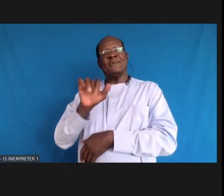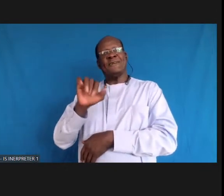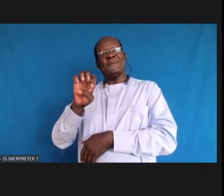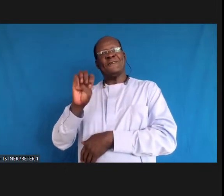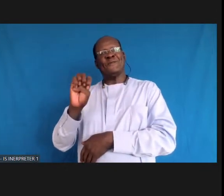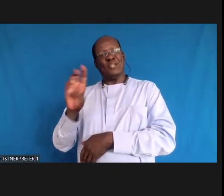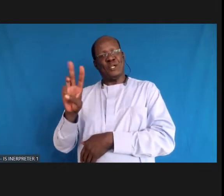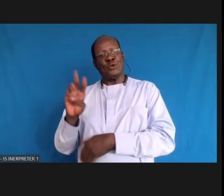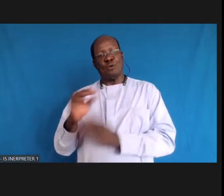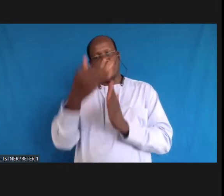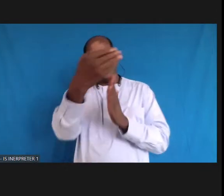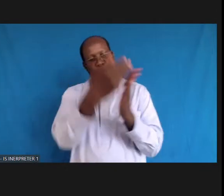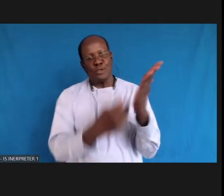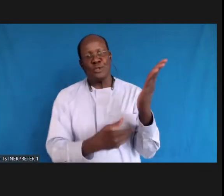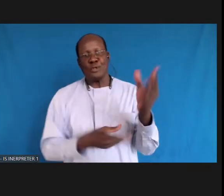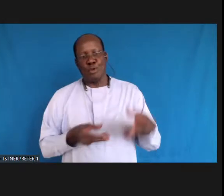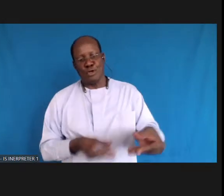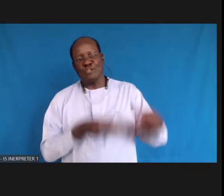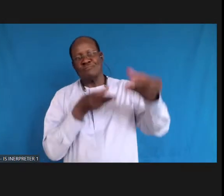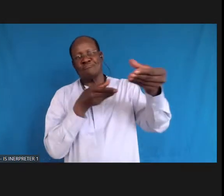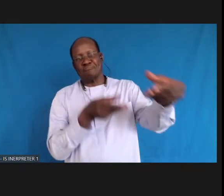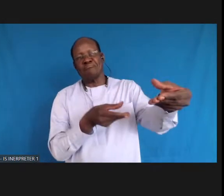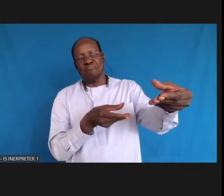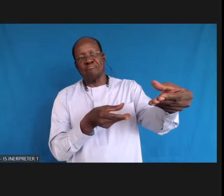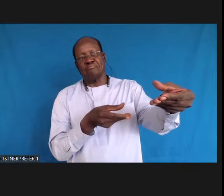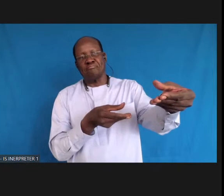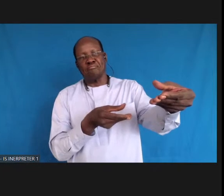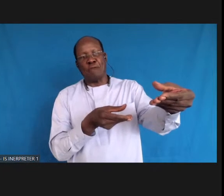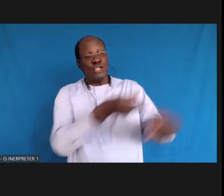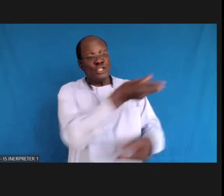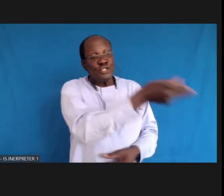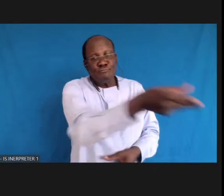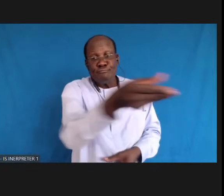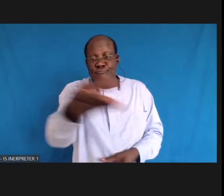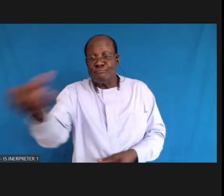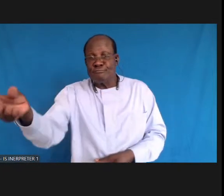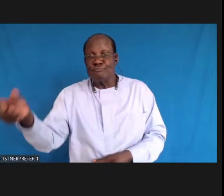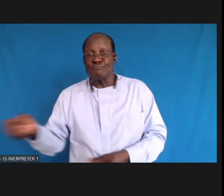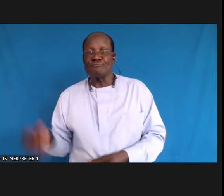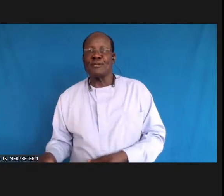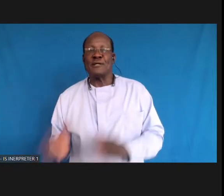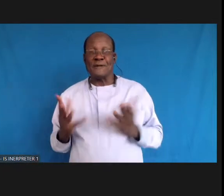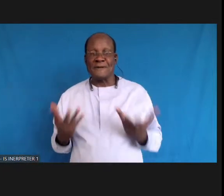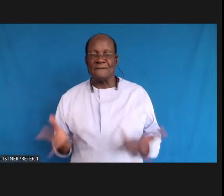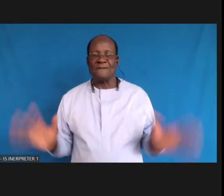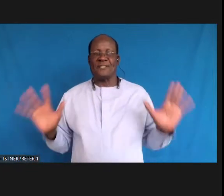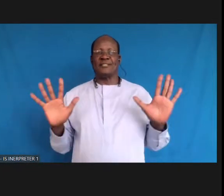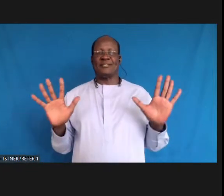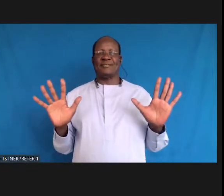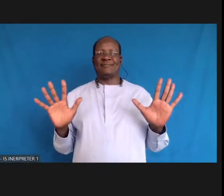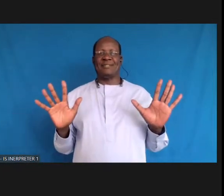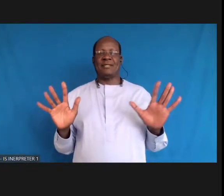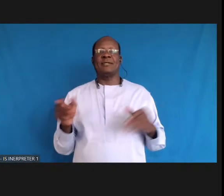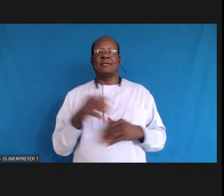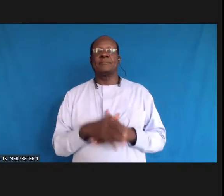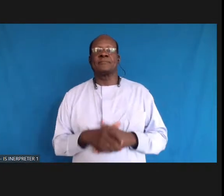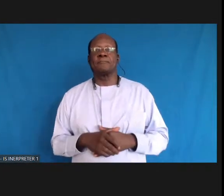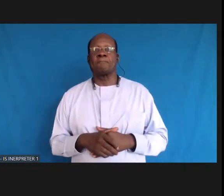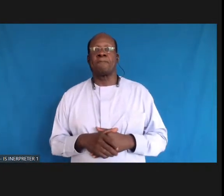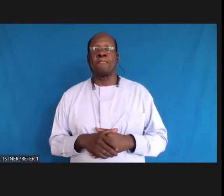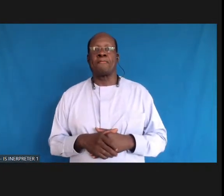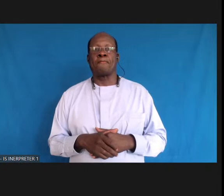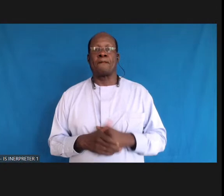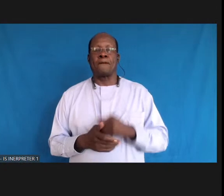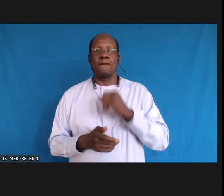The objectives of the roundtable are, in the first place, to facilitate it and bring